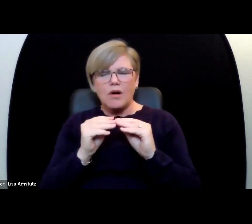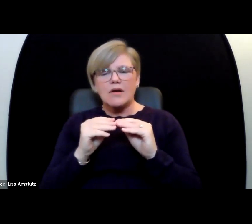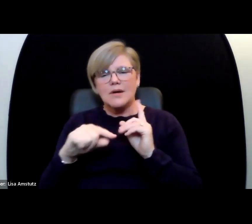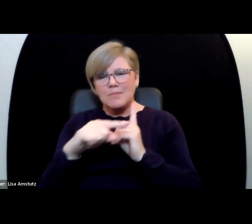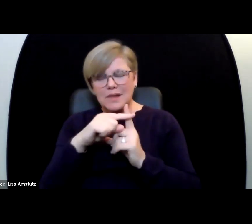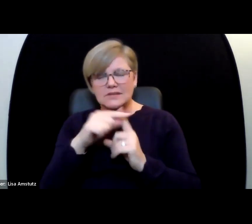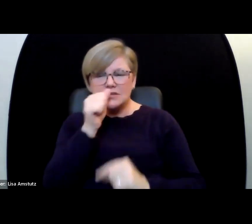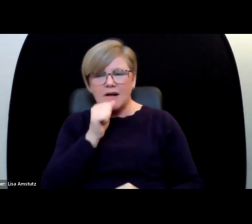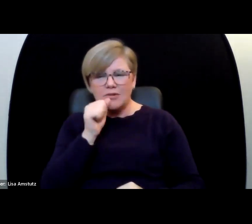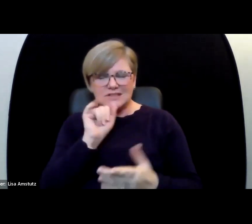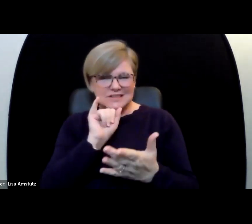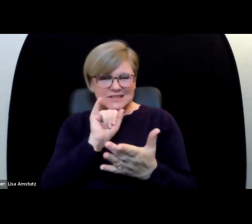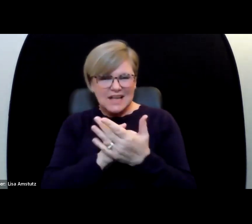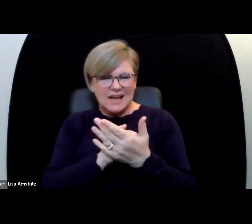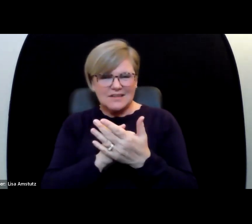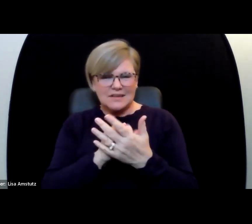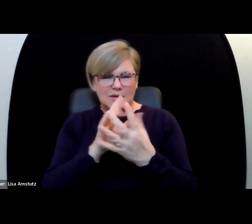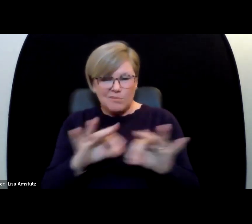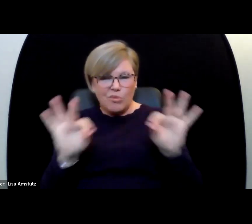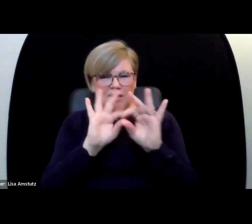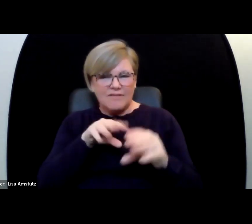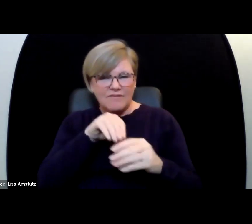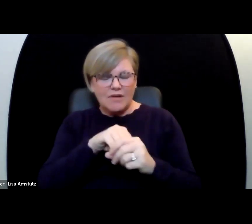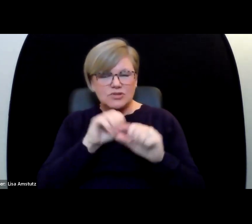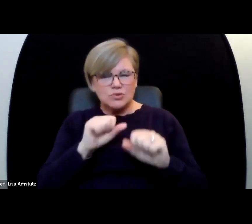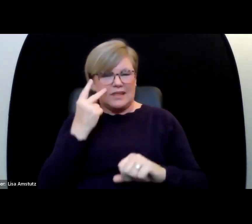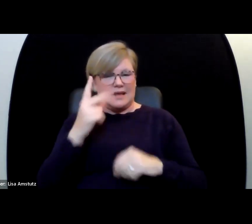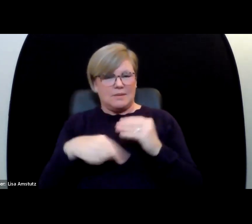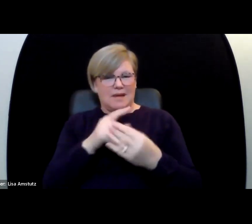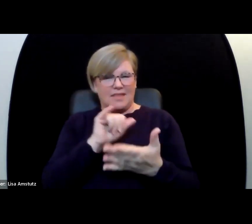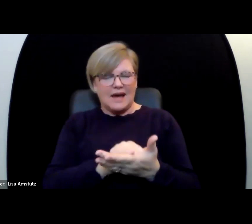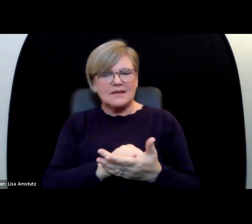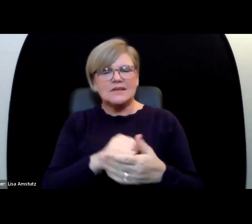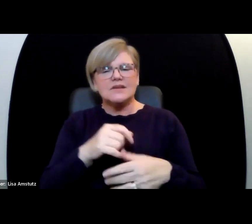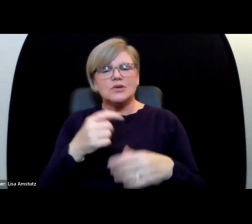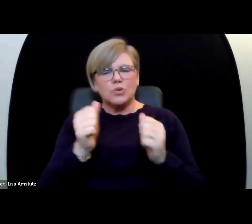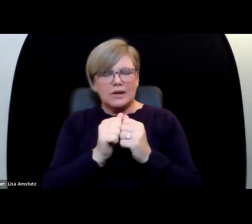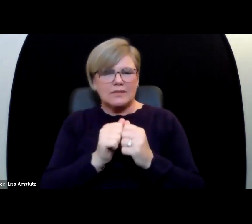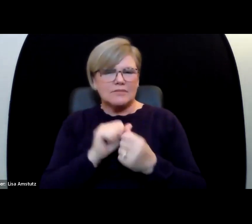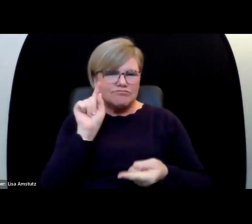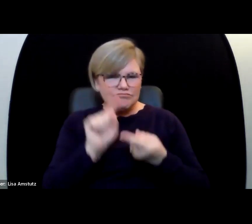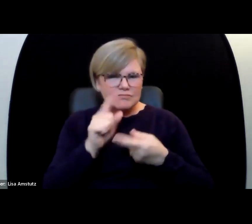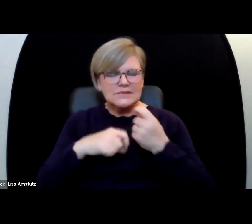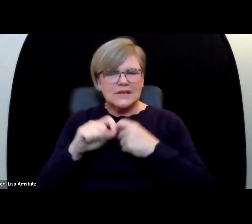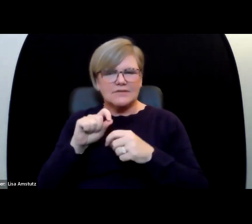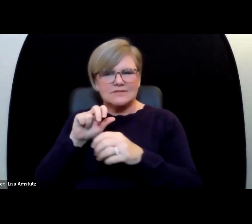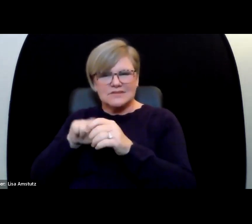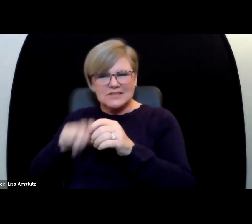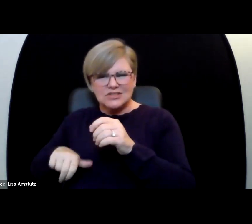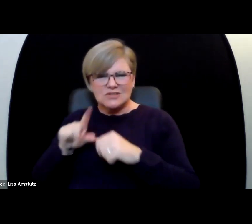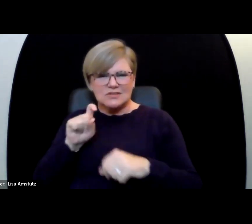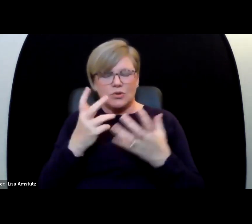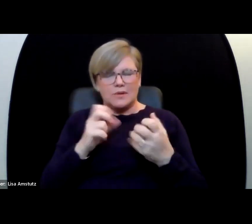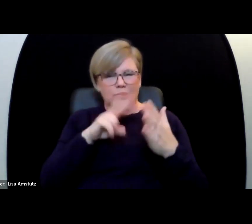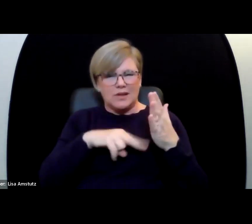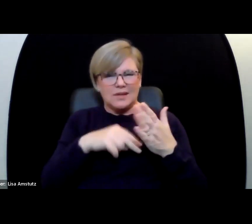should we view addiction in terms of progression instead of cessation? Do you want me to read them individually?